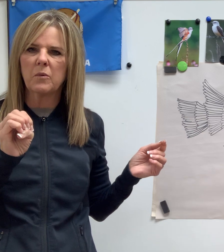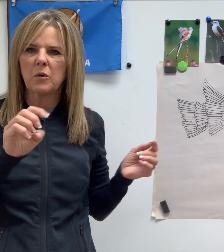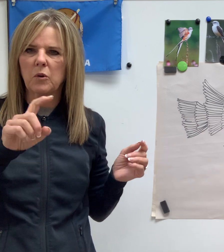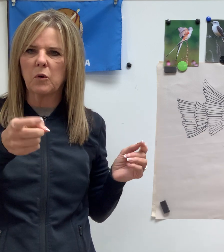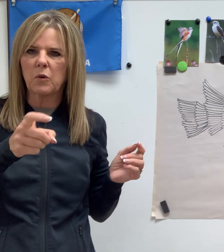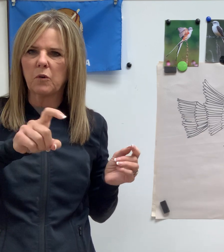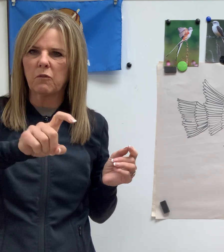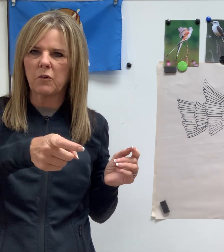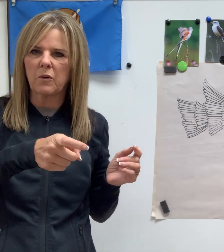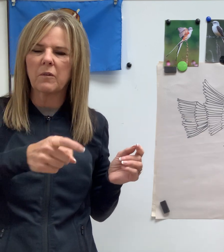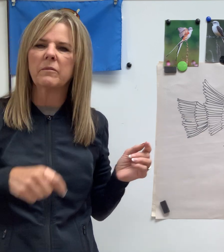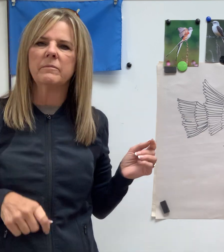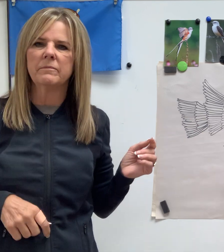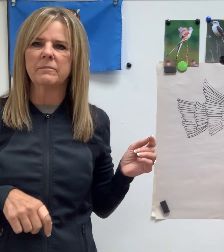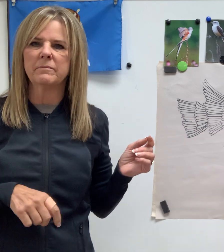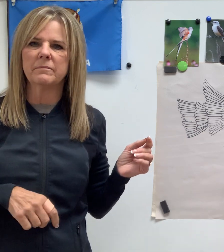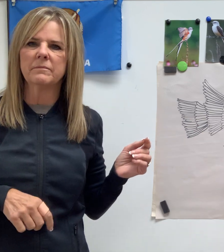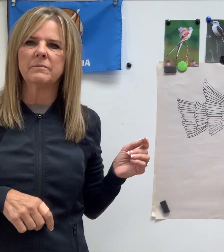curve line.